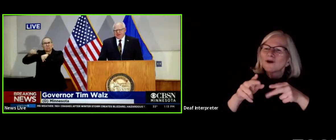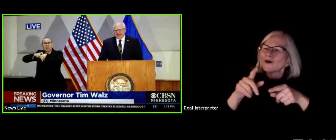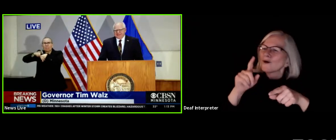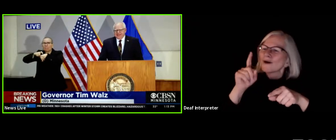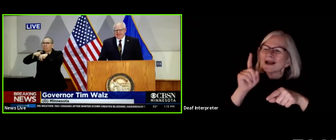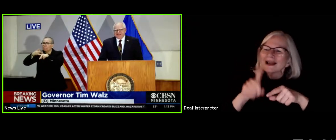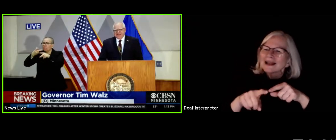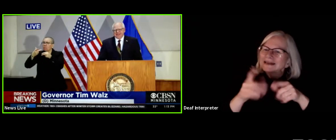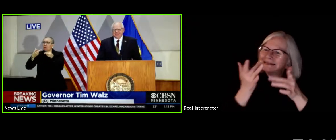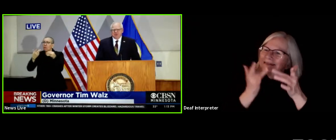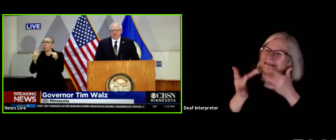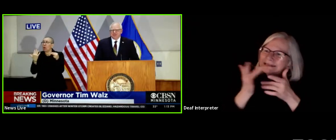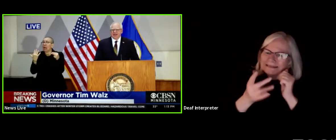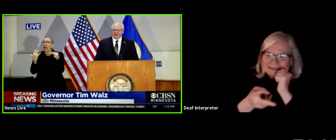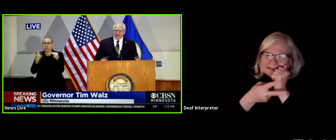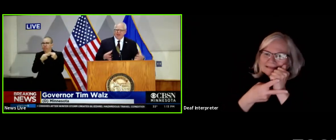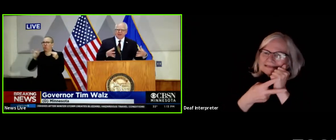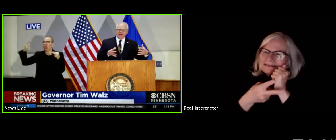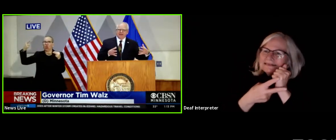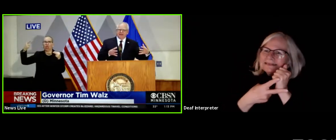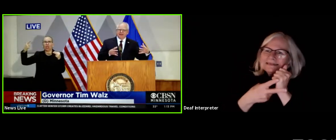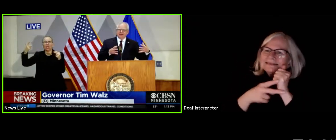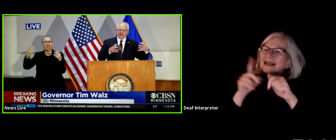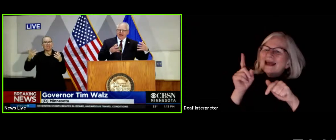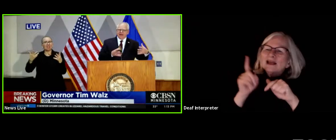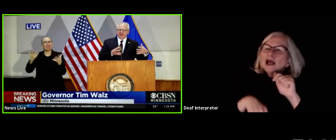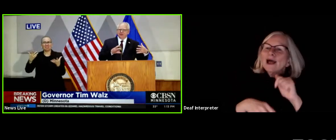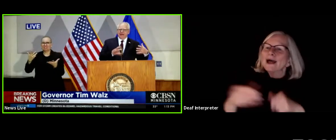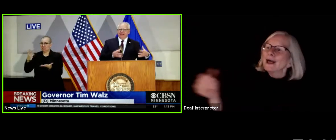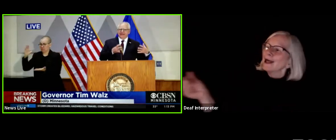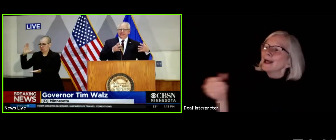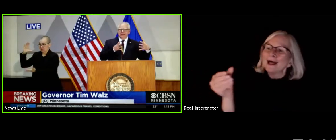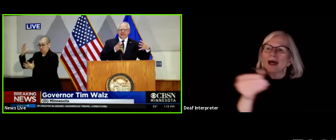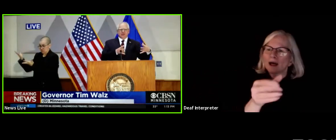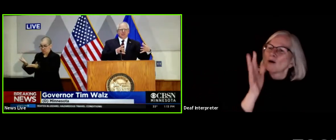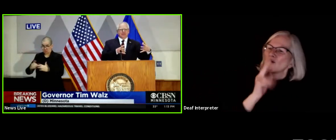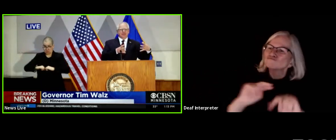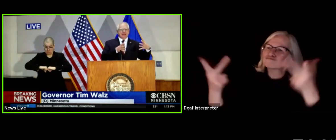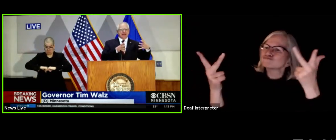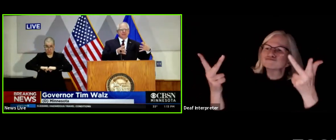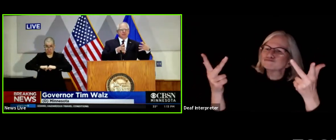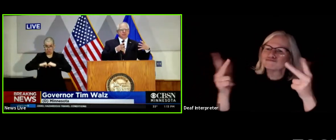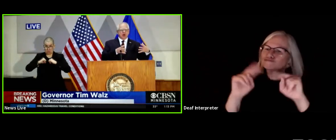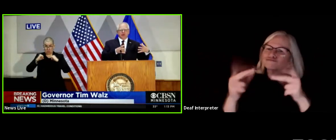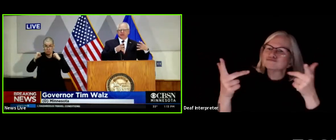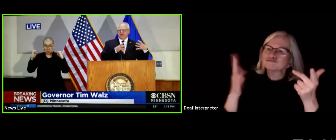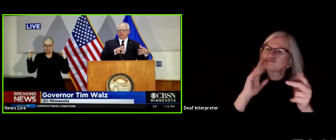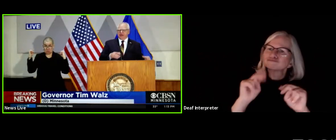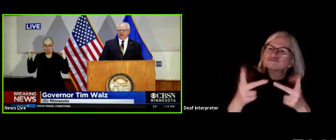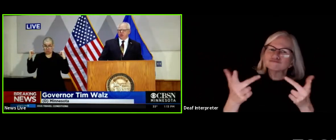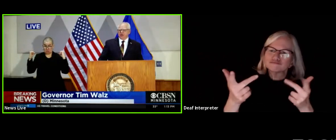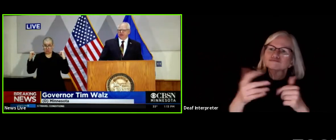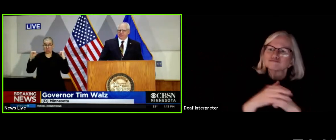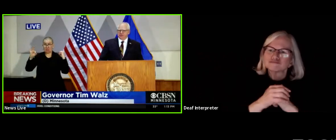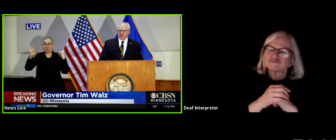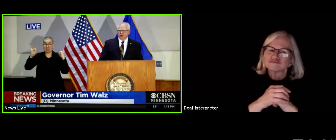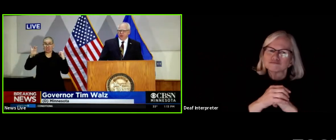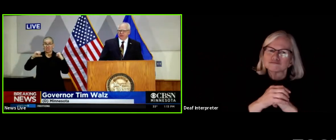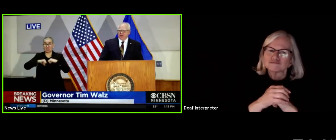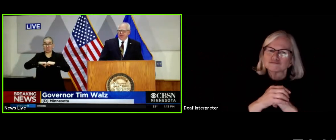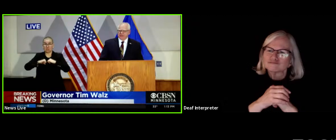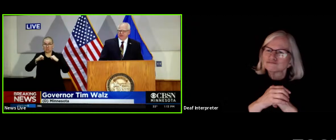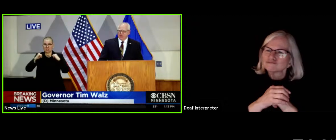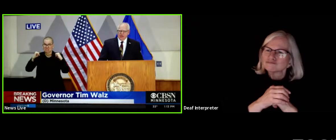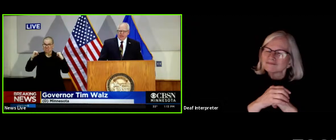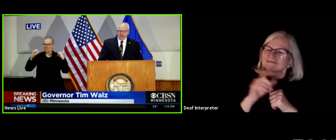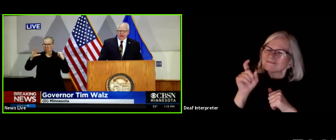with some of the vaccines is once they come in 980 increments, and you have to use them all, so you have to plan accordingly because you don't want to